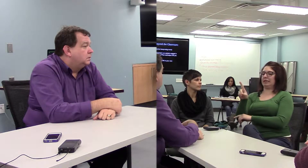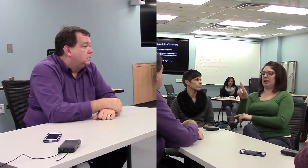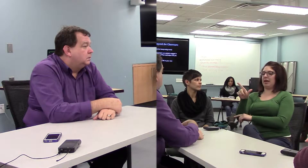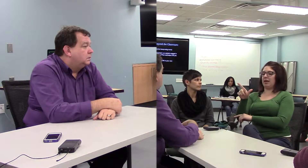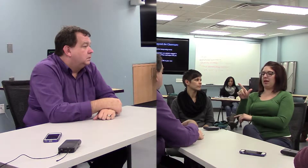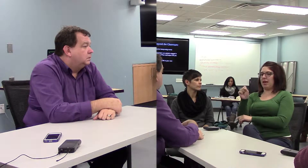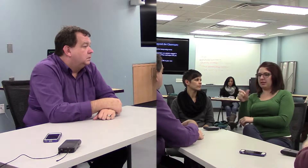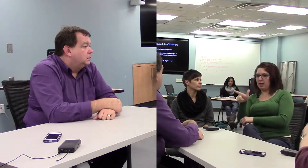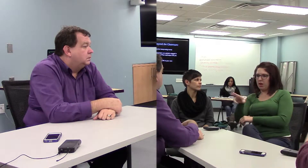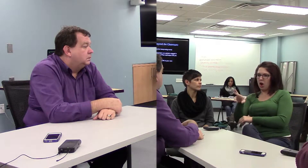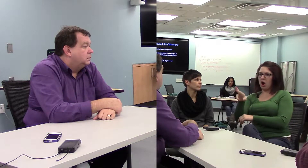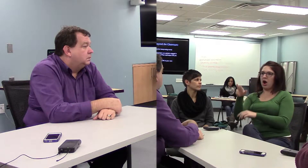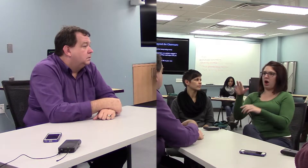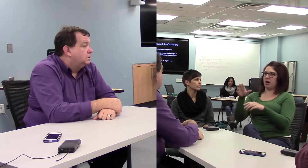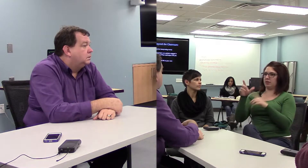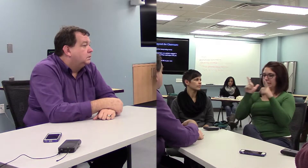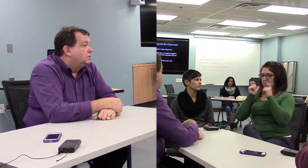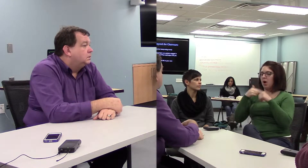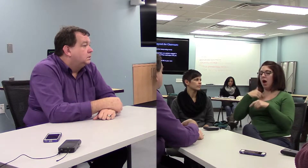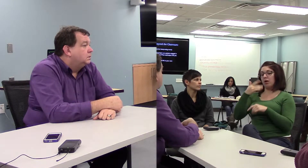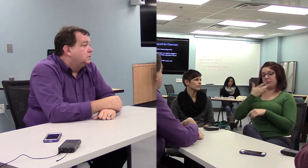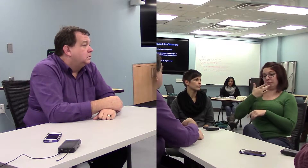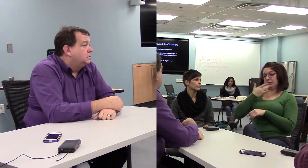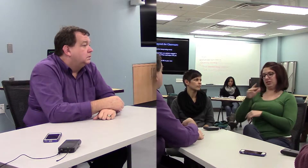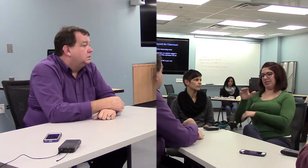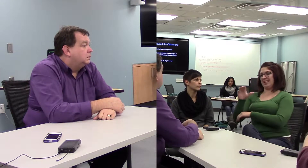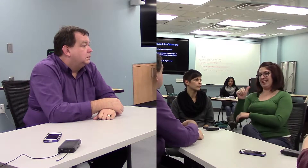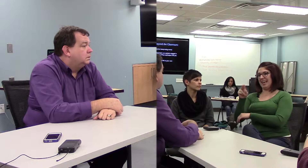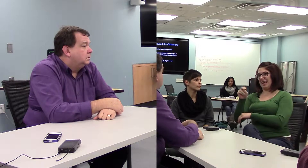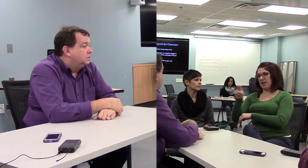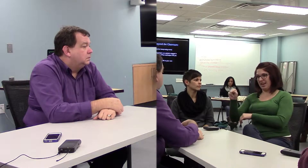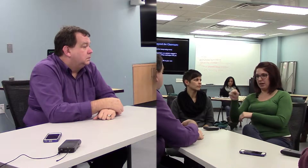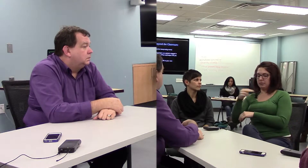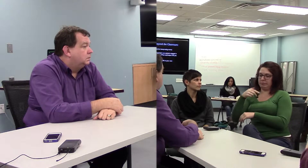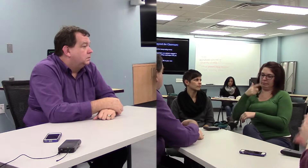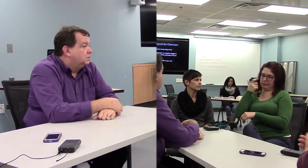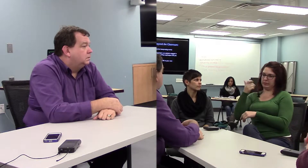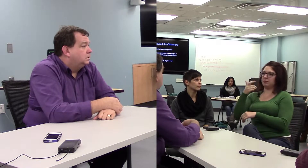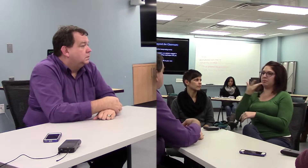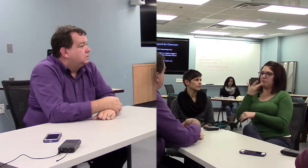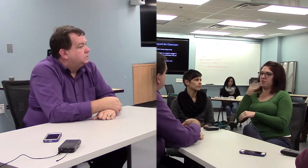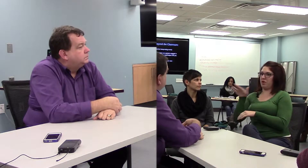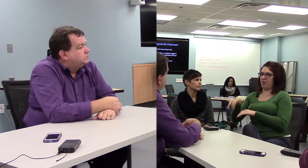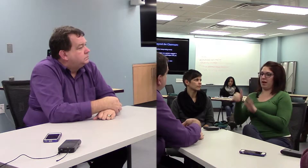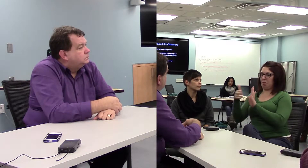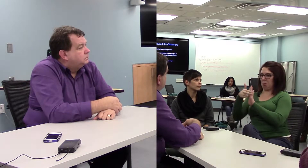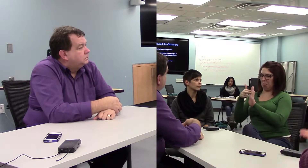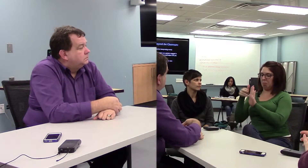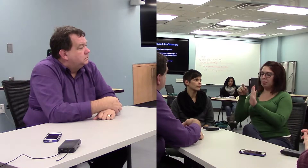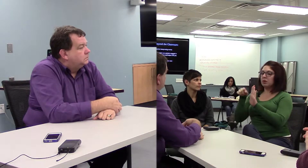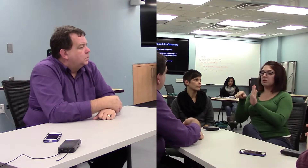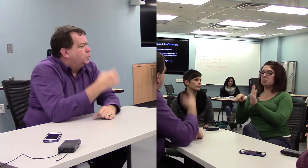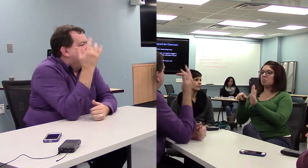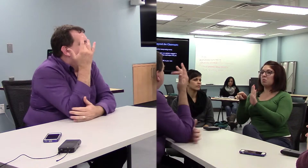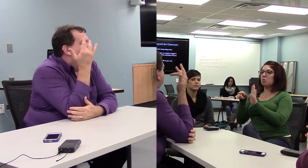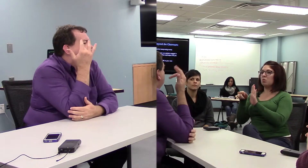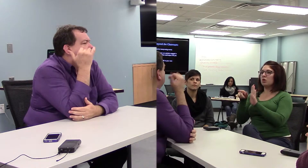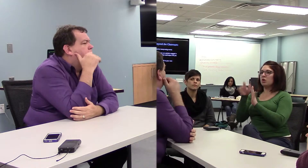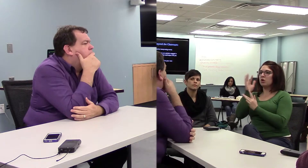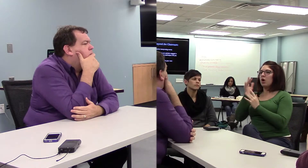Nikon. I personally would go with Canon, like I said, because I have brand loyalty. One major consideration that you want.